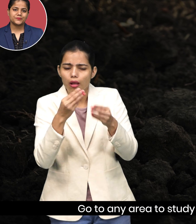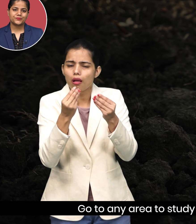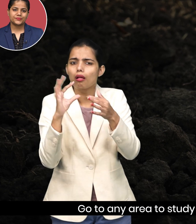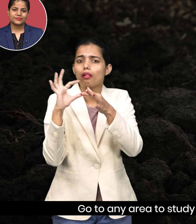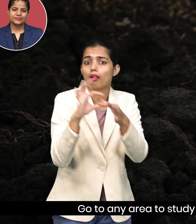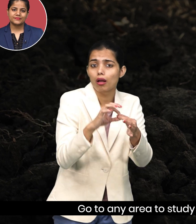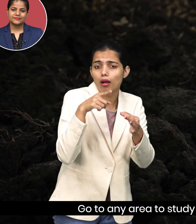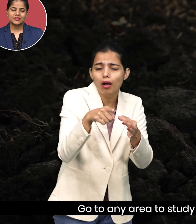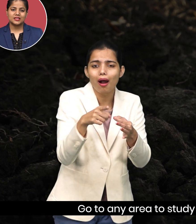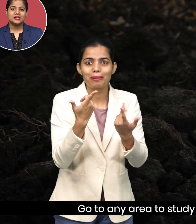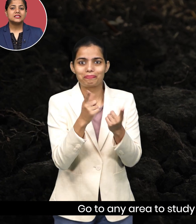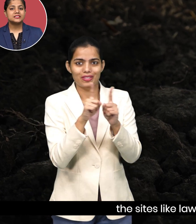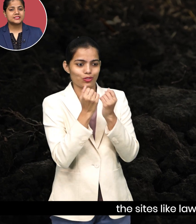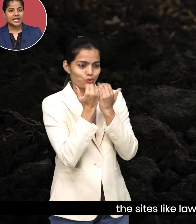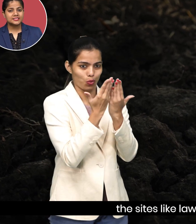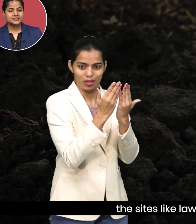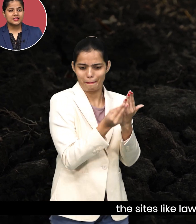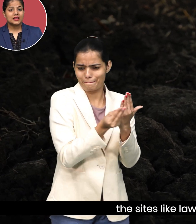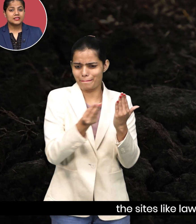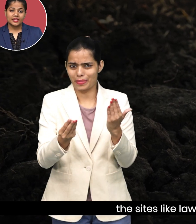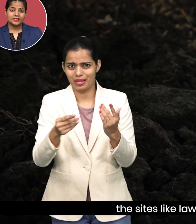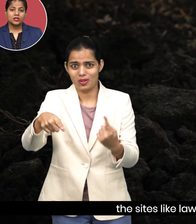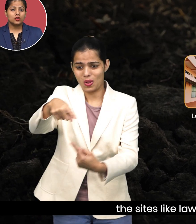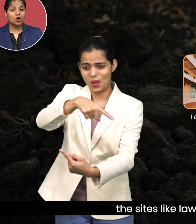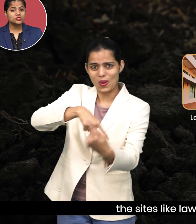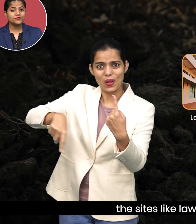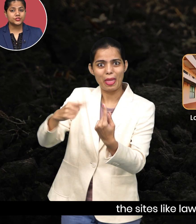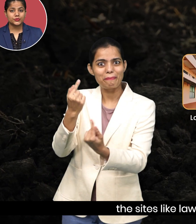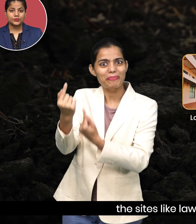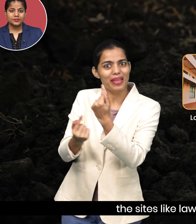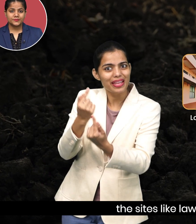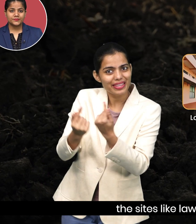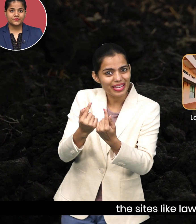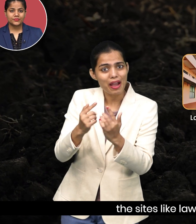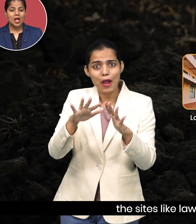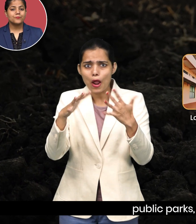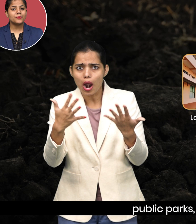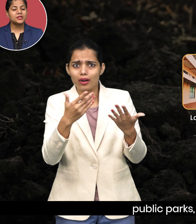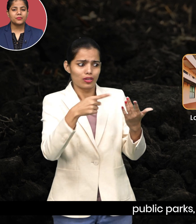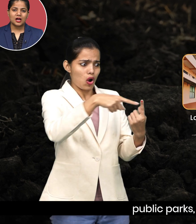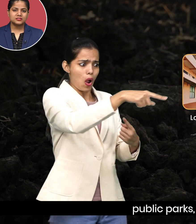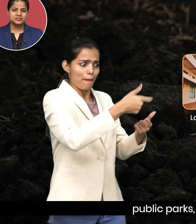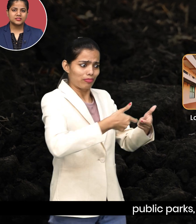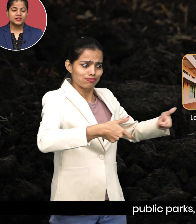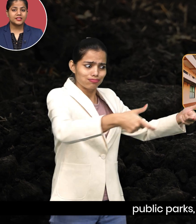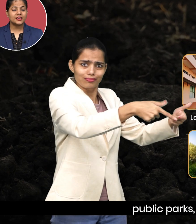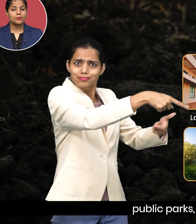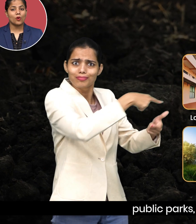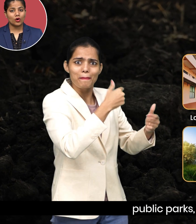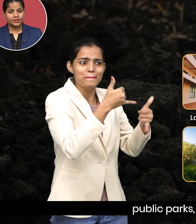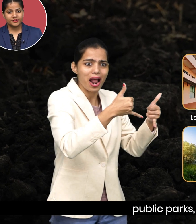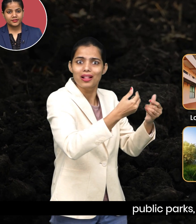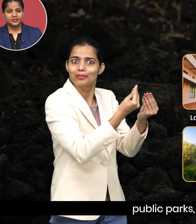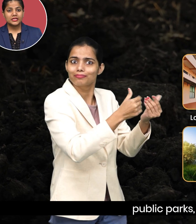soil. The sites like lawns of the school, public parks, near